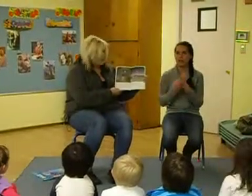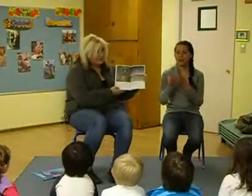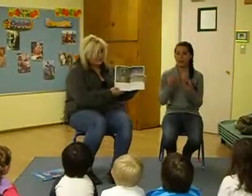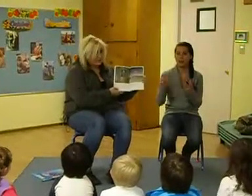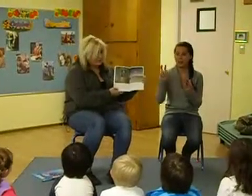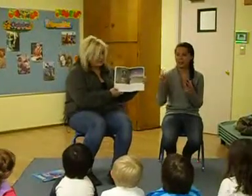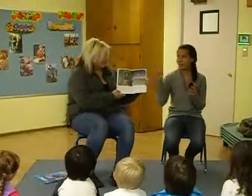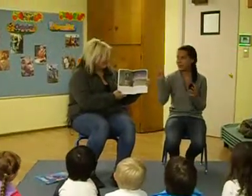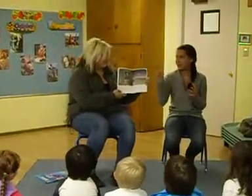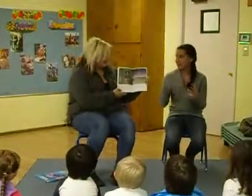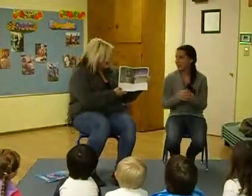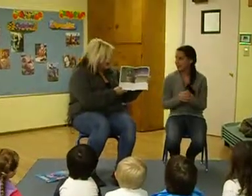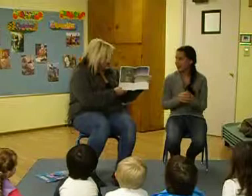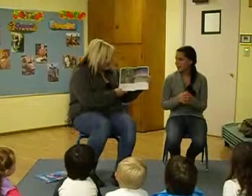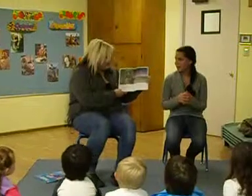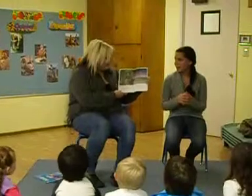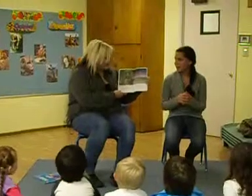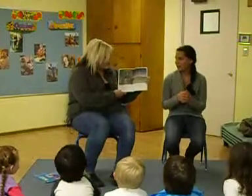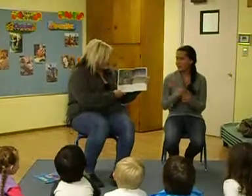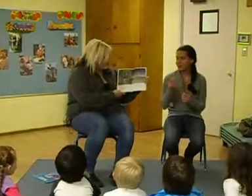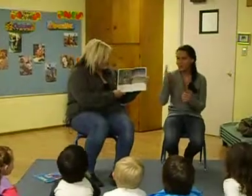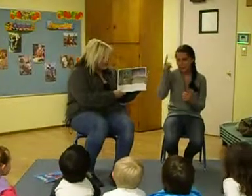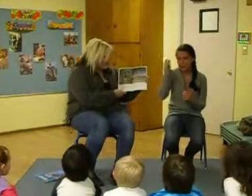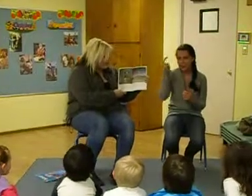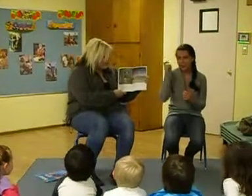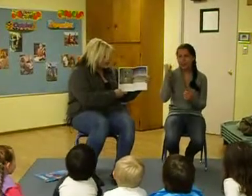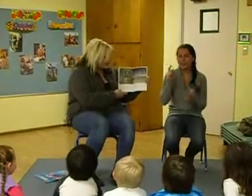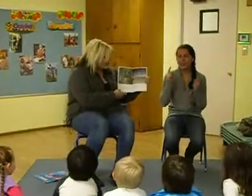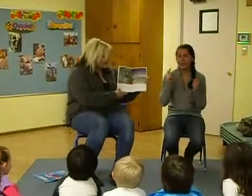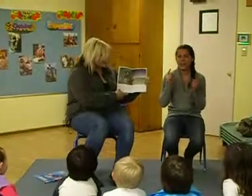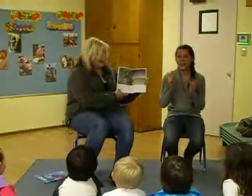adventure. Harold drew a path and started on his way.